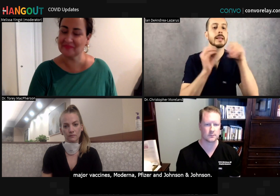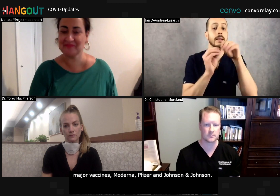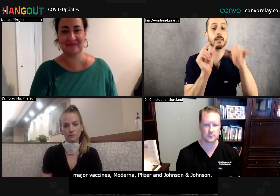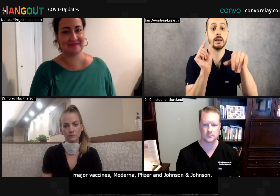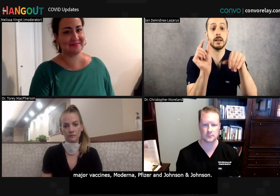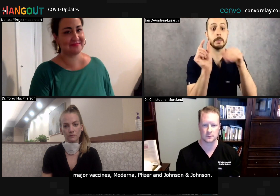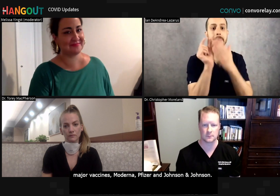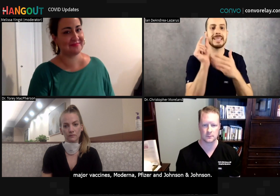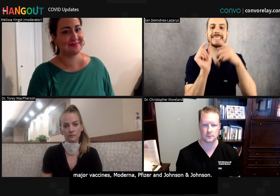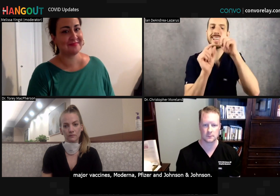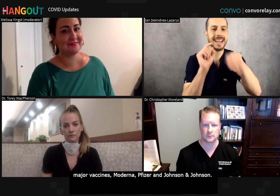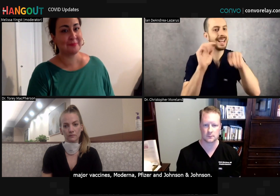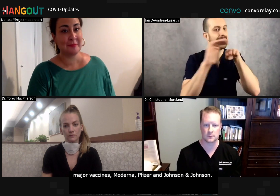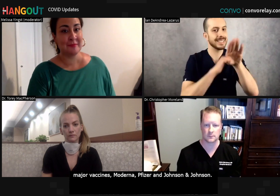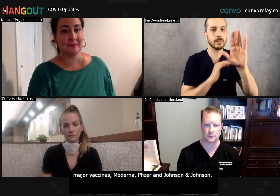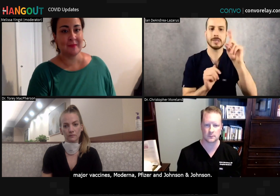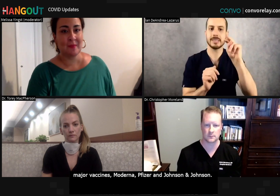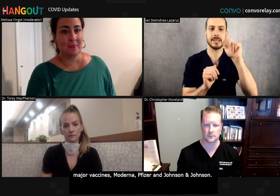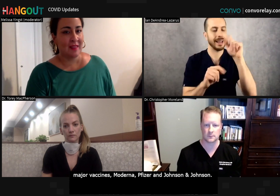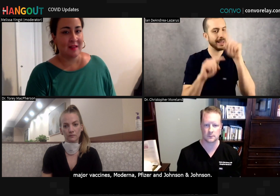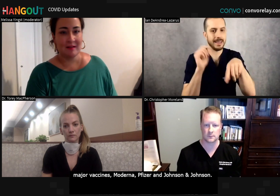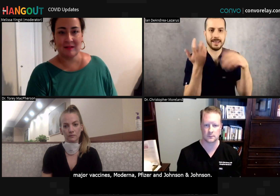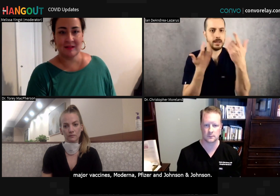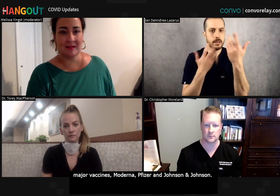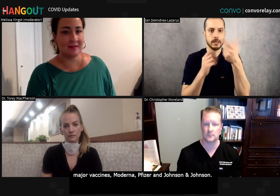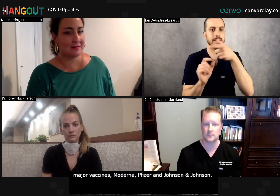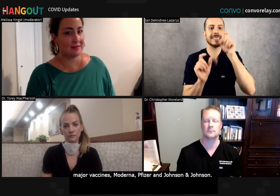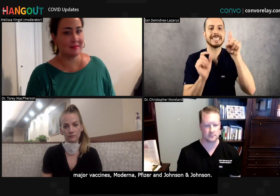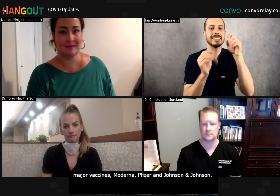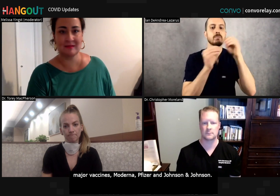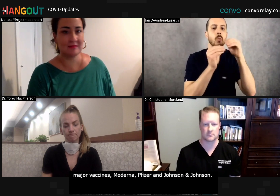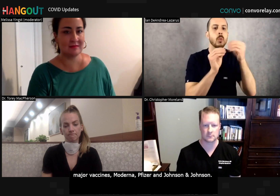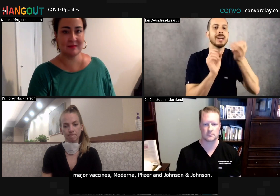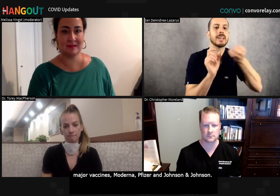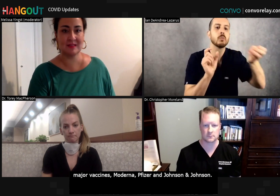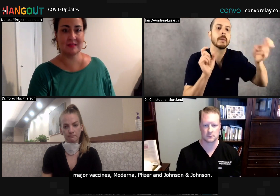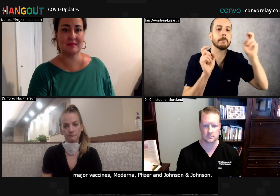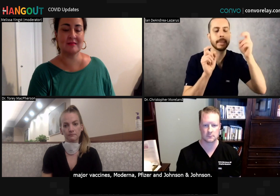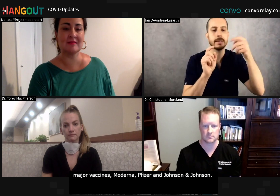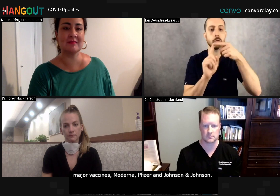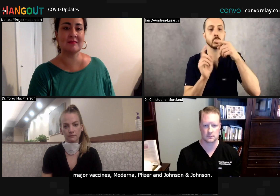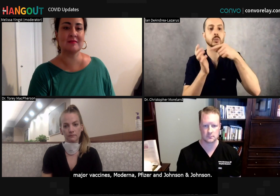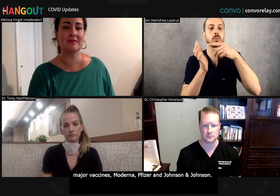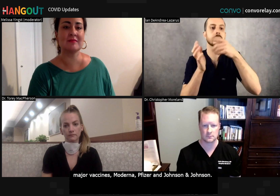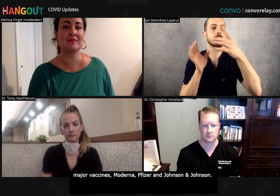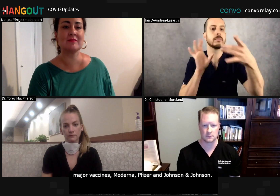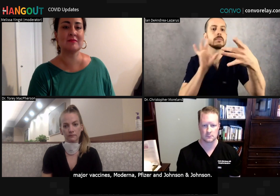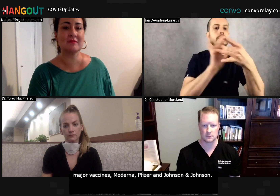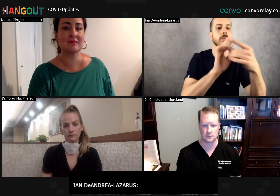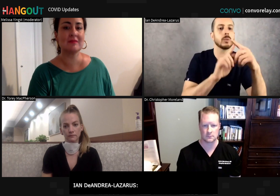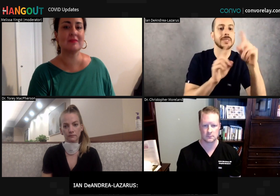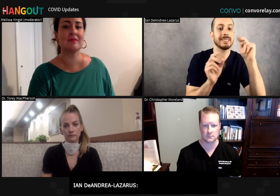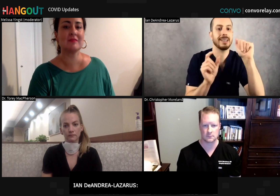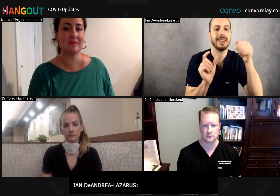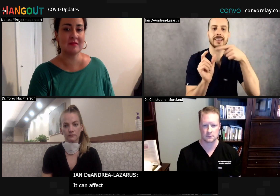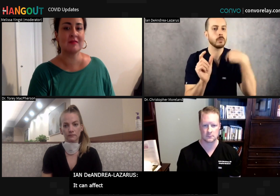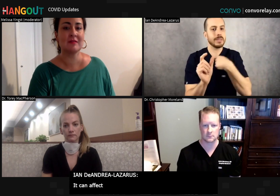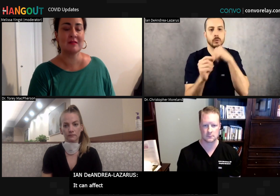injected. Well, let me add to that too. It can't infect your DNA, this virus.